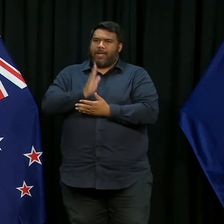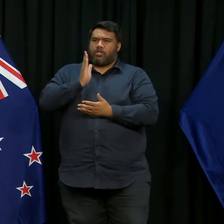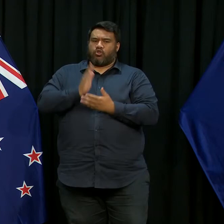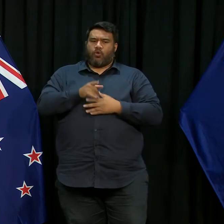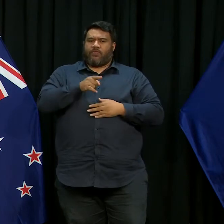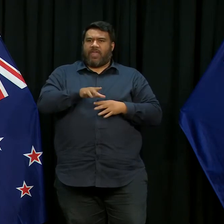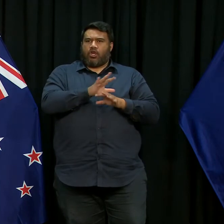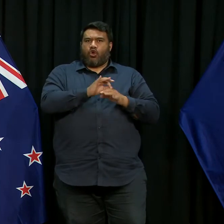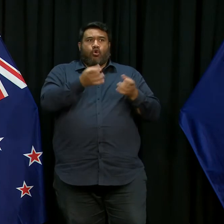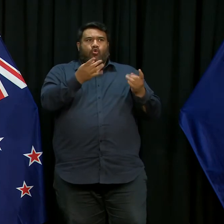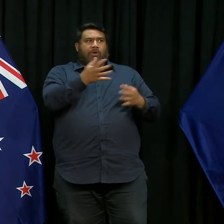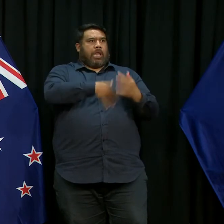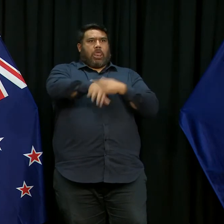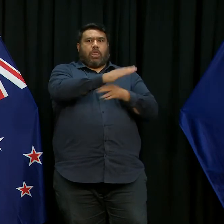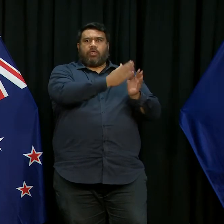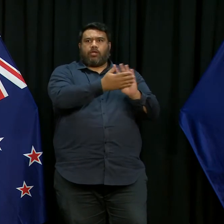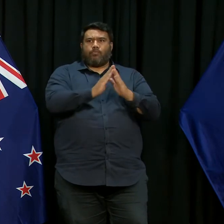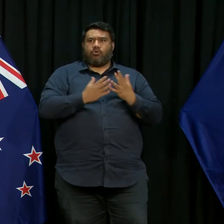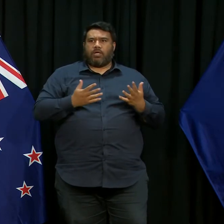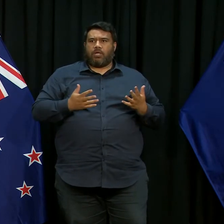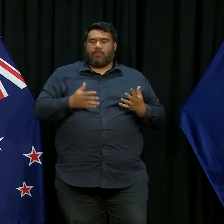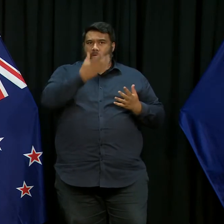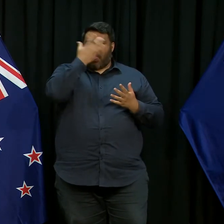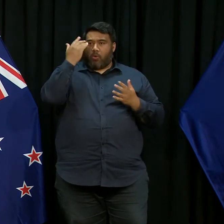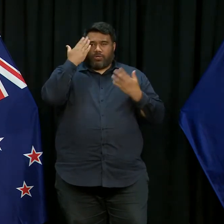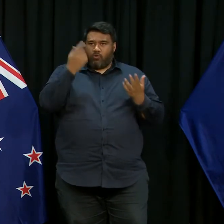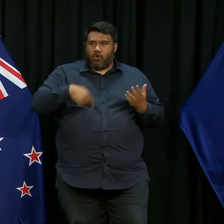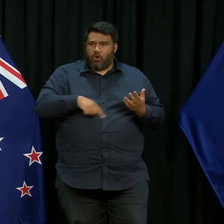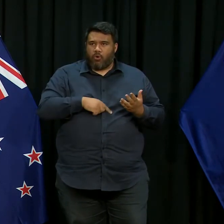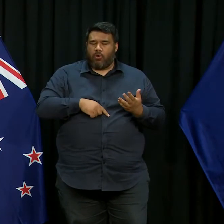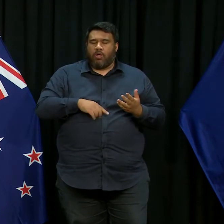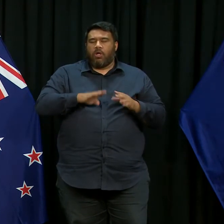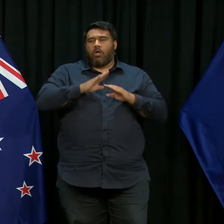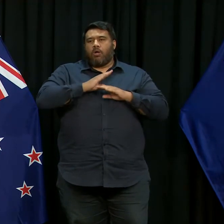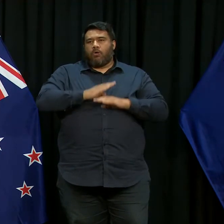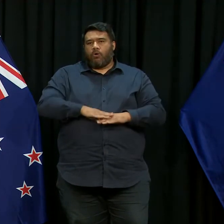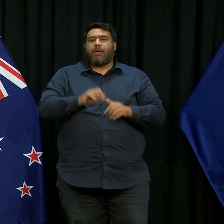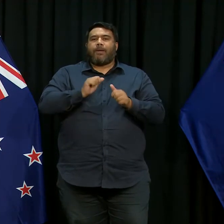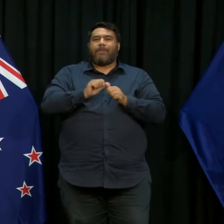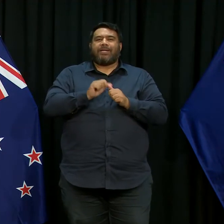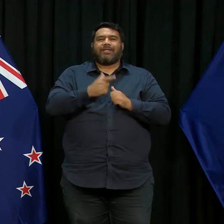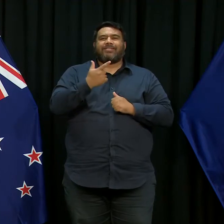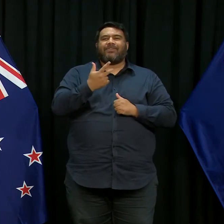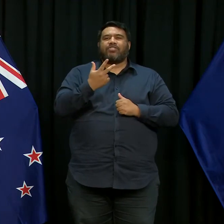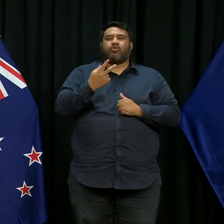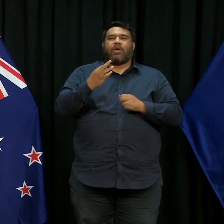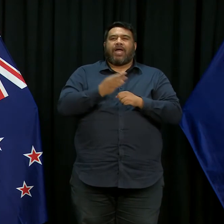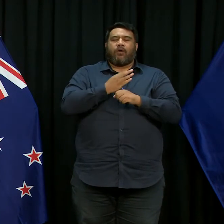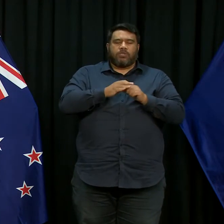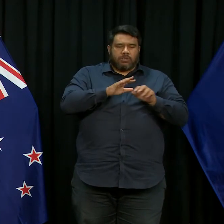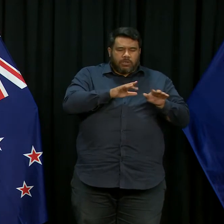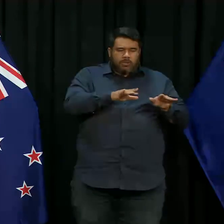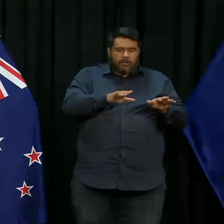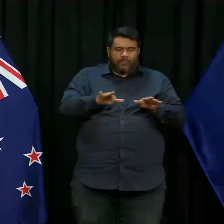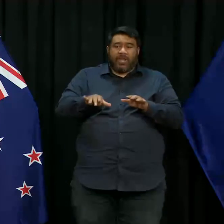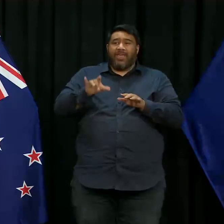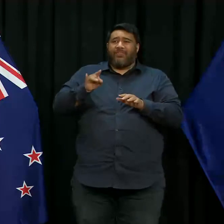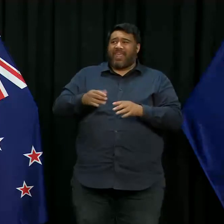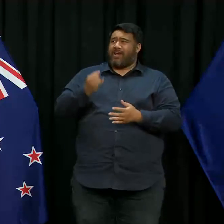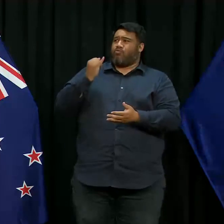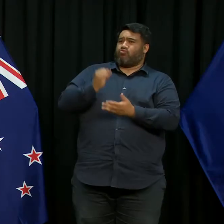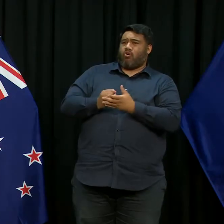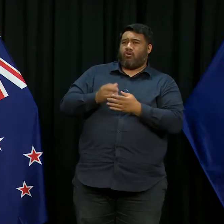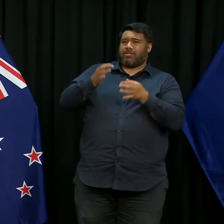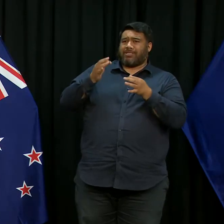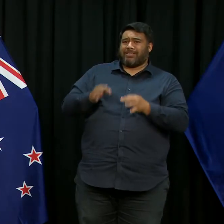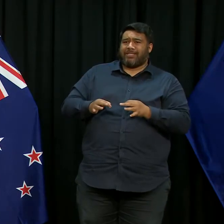time. I think everyone would agree, much better to have 72 hours than make the wrong call and have 72